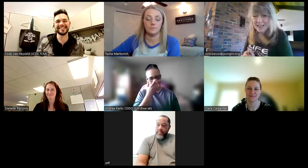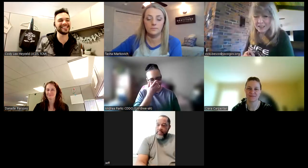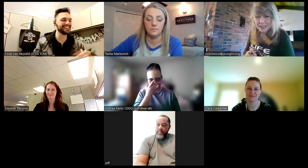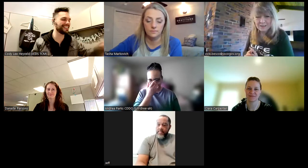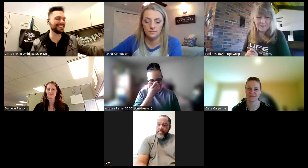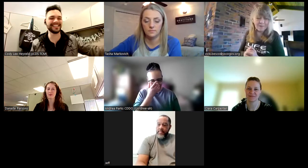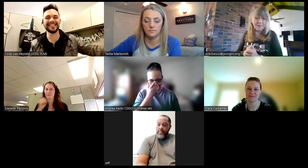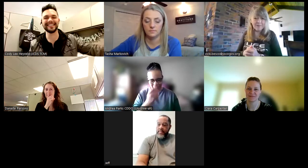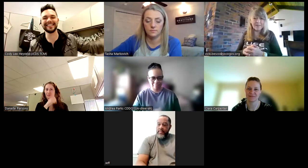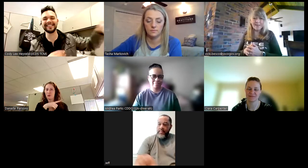Intelligent.